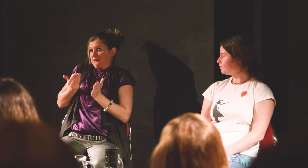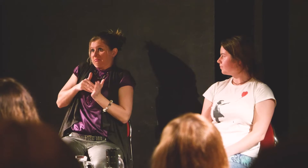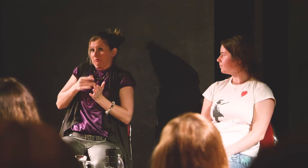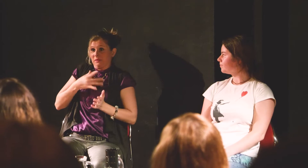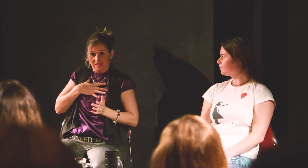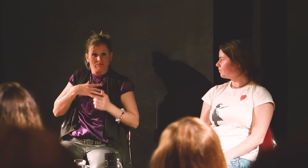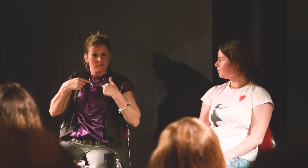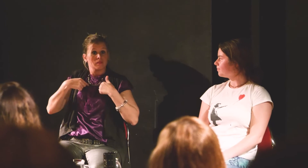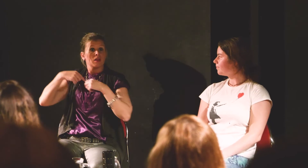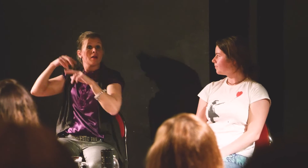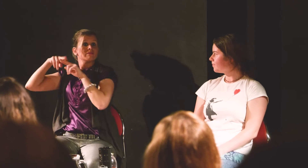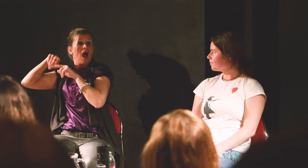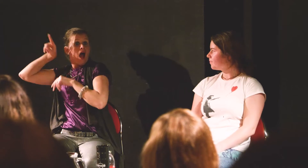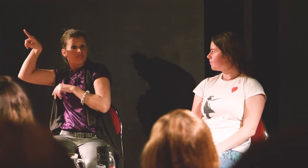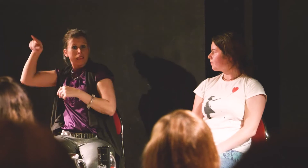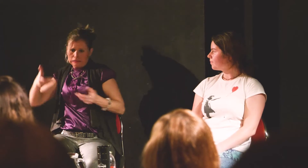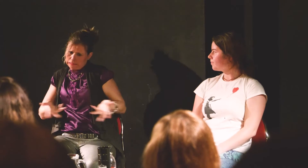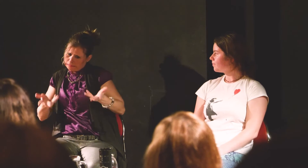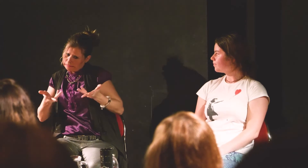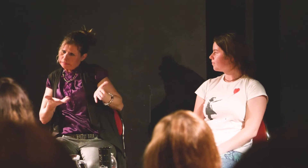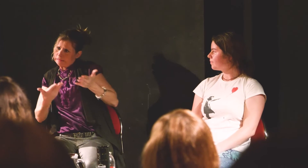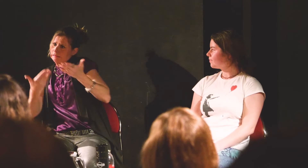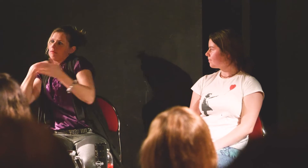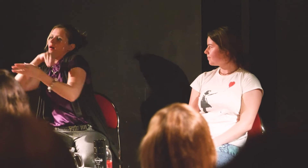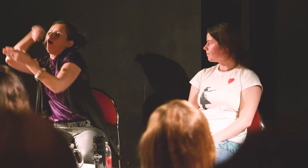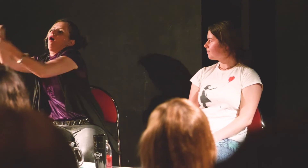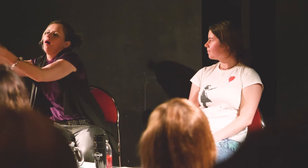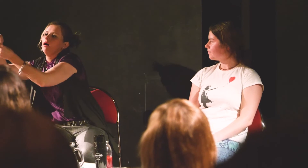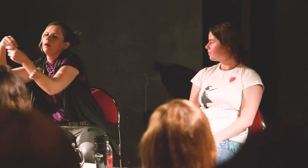myself, it's a similar story as well. My father really encouraged me,